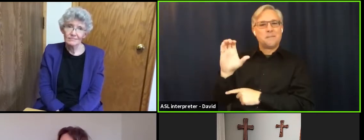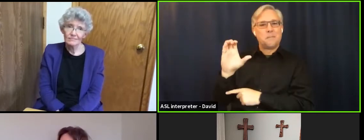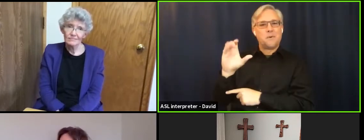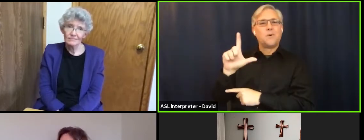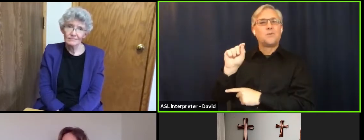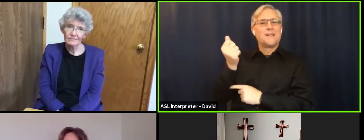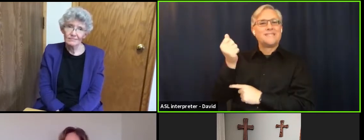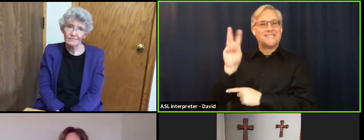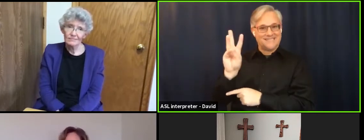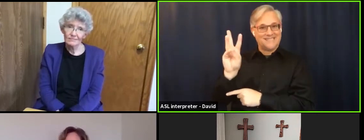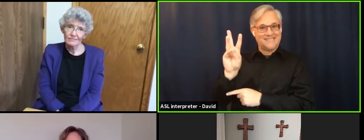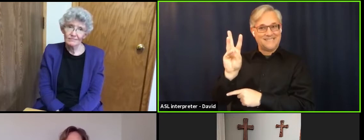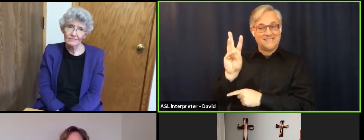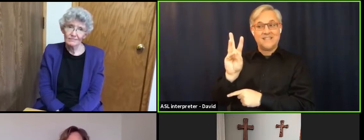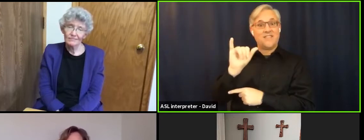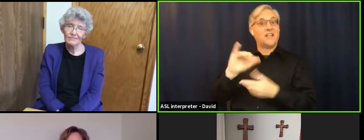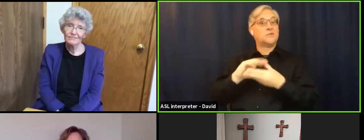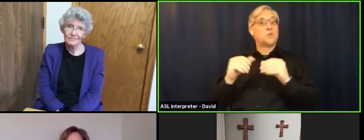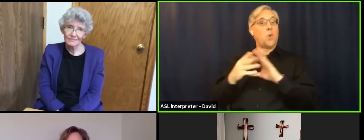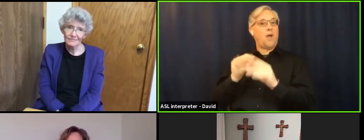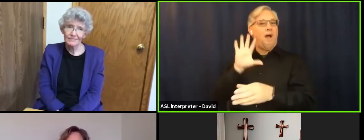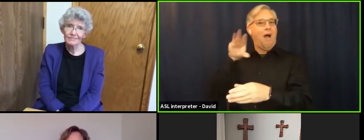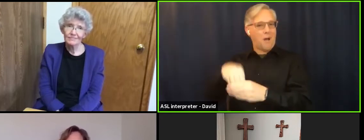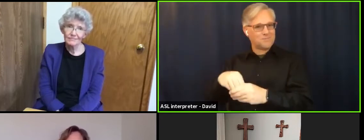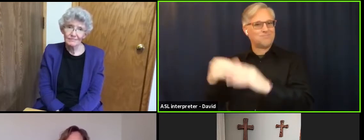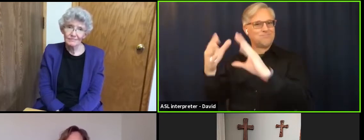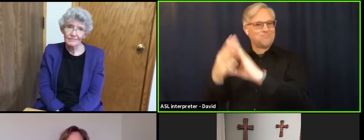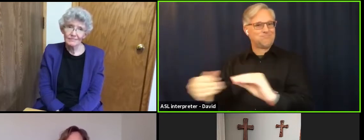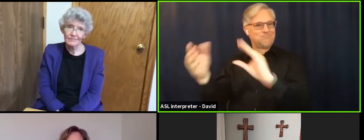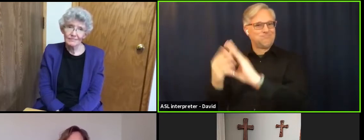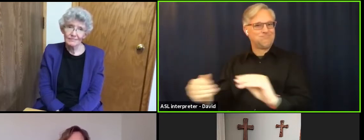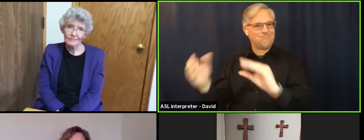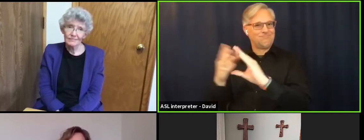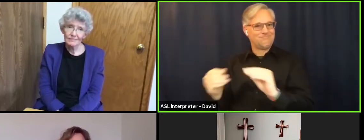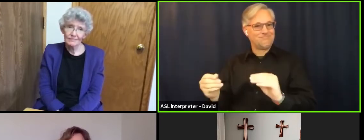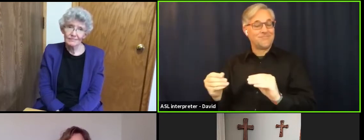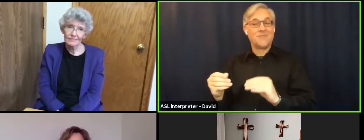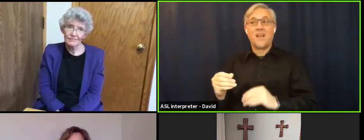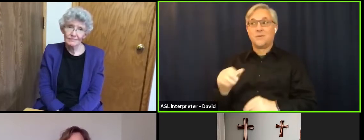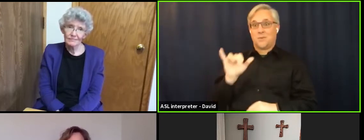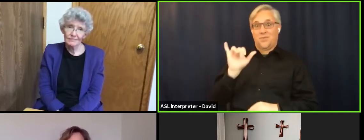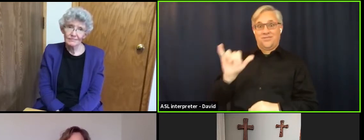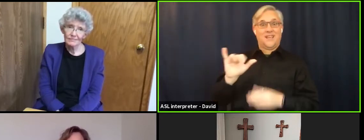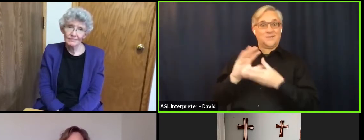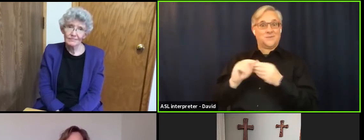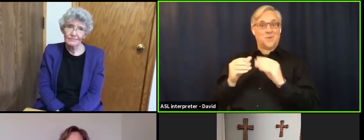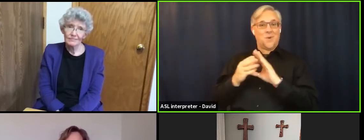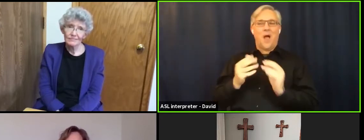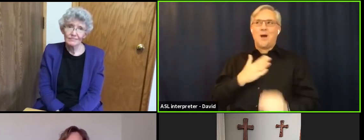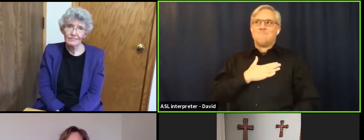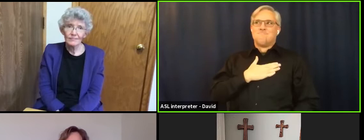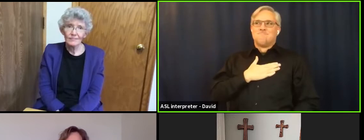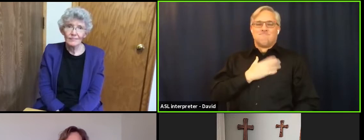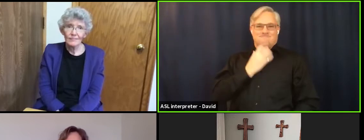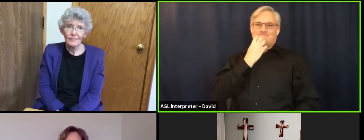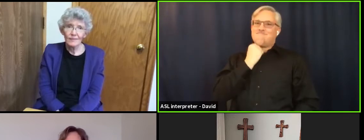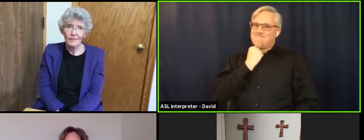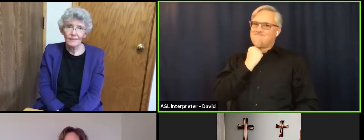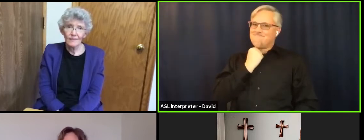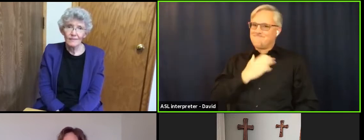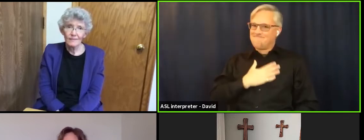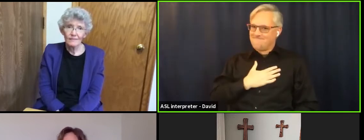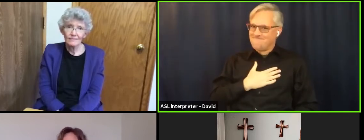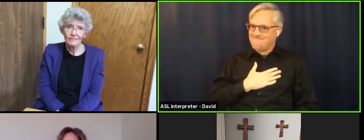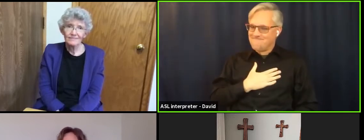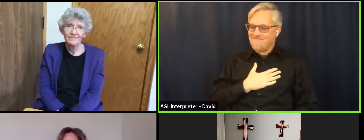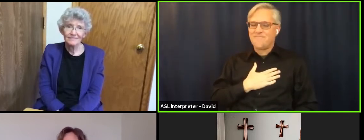2016. And so this particular story is very special to me. It was also a story that